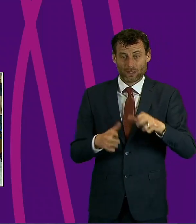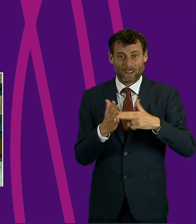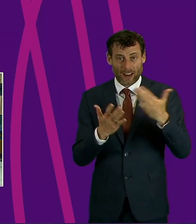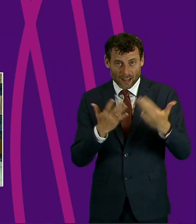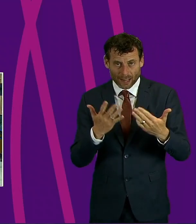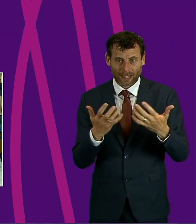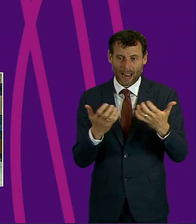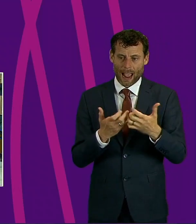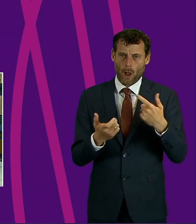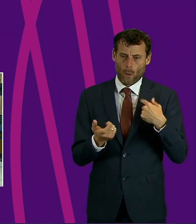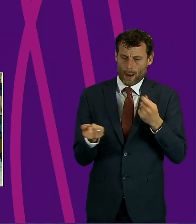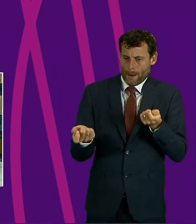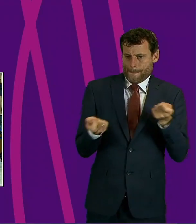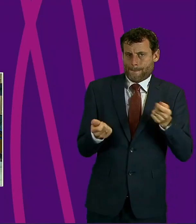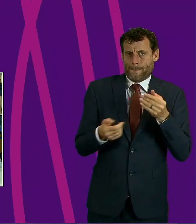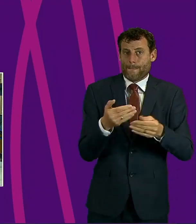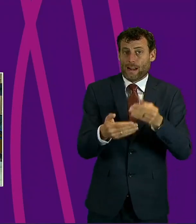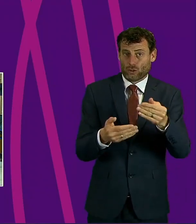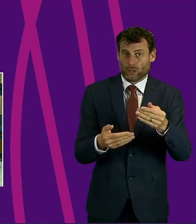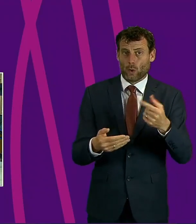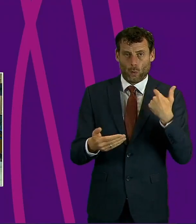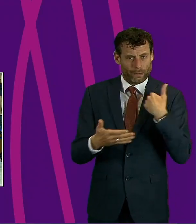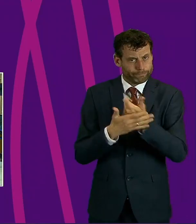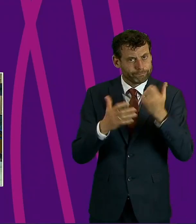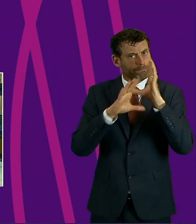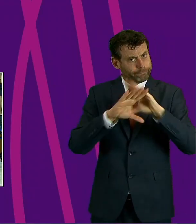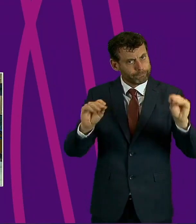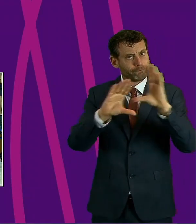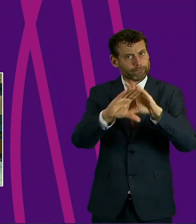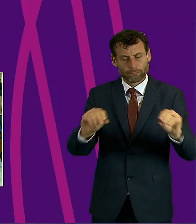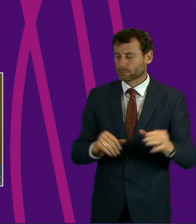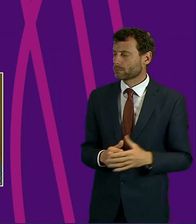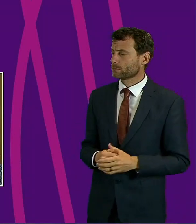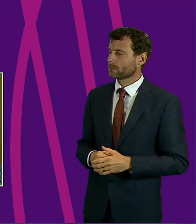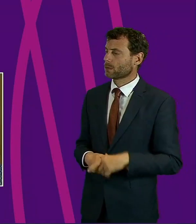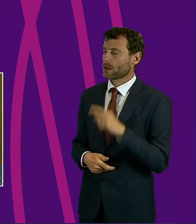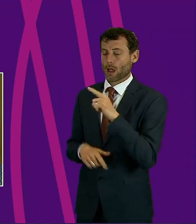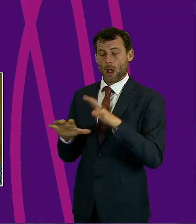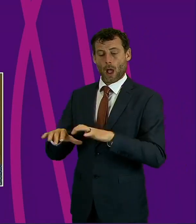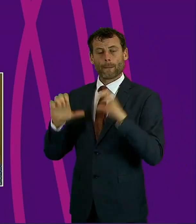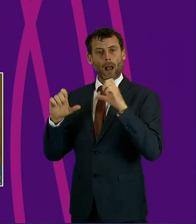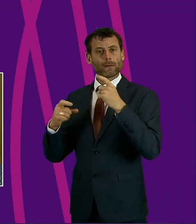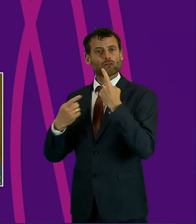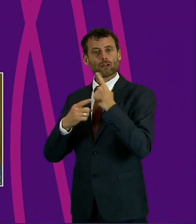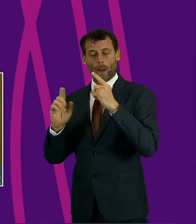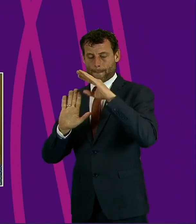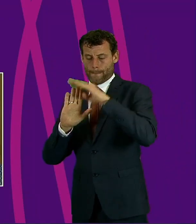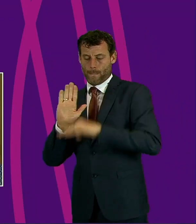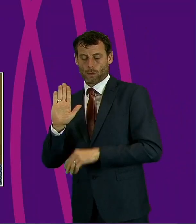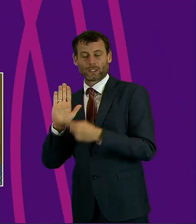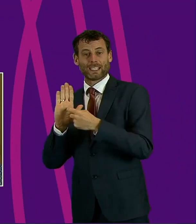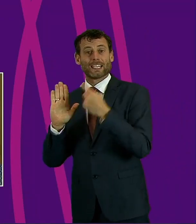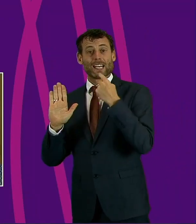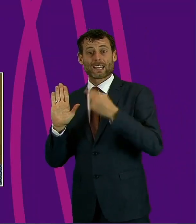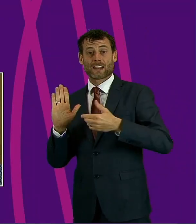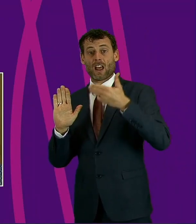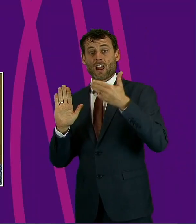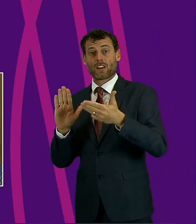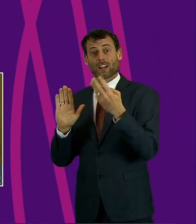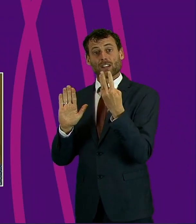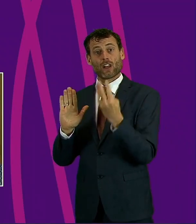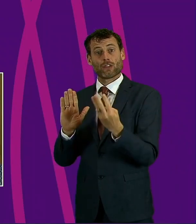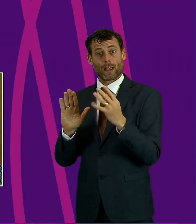Smith. Thank you, First Minister. On Monday this week, the Parliamentary Bulletin reported that of 93 written